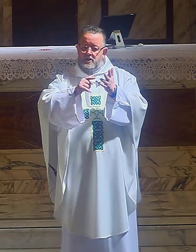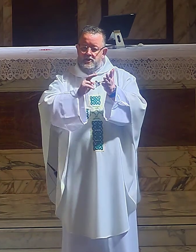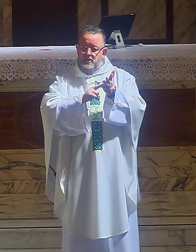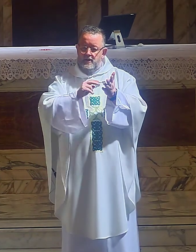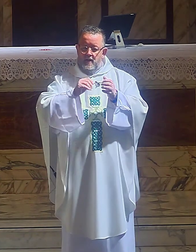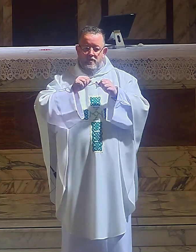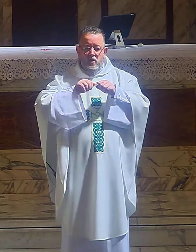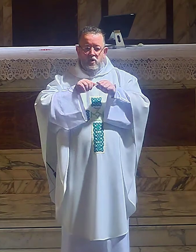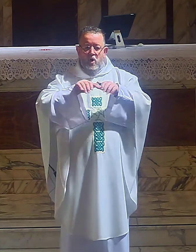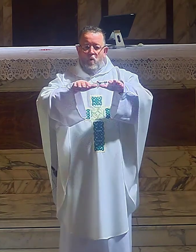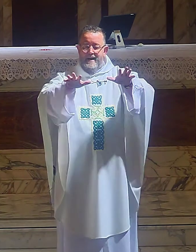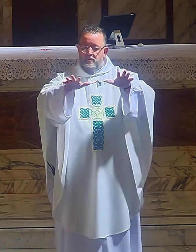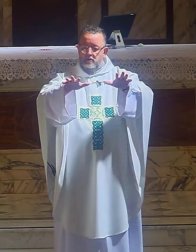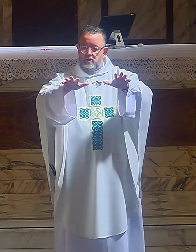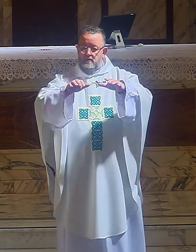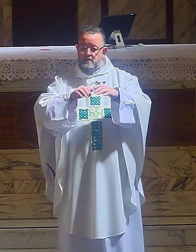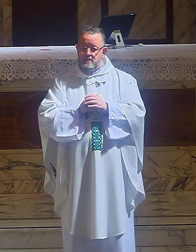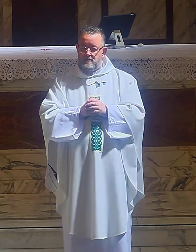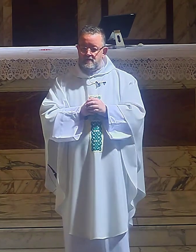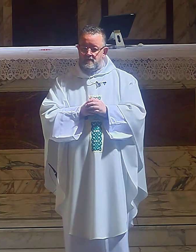missioners that go out,